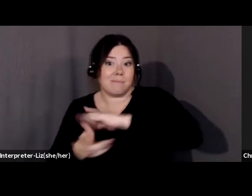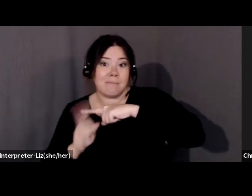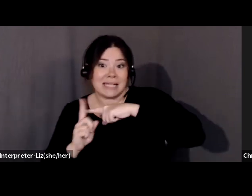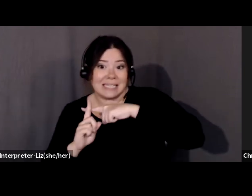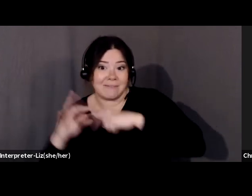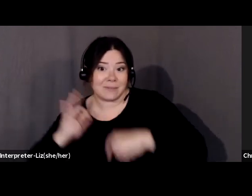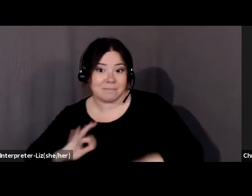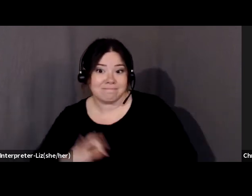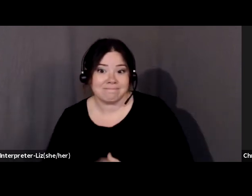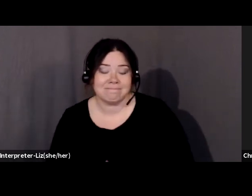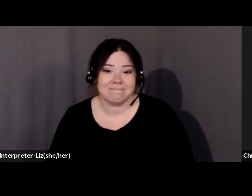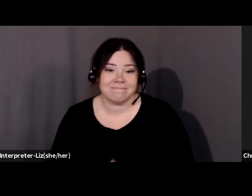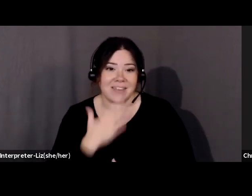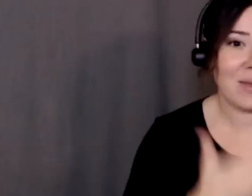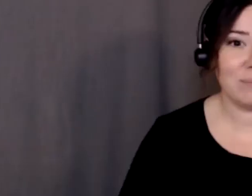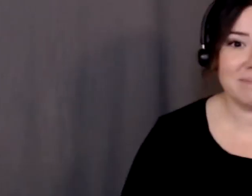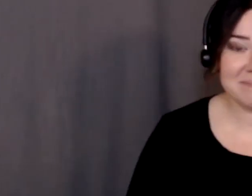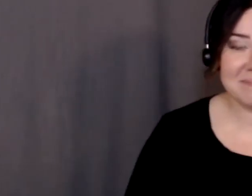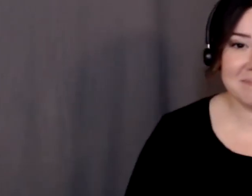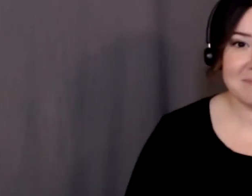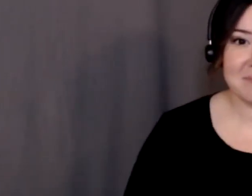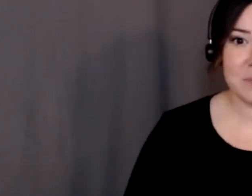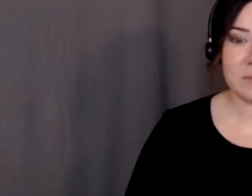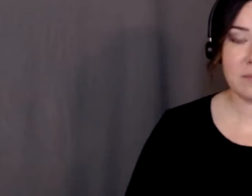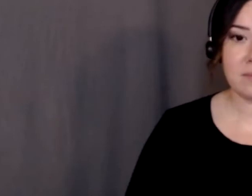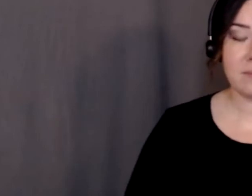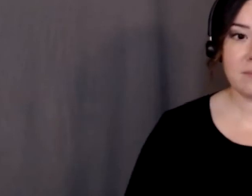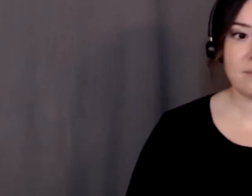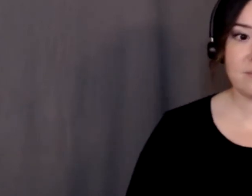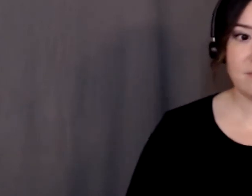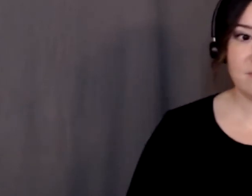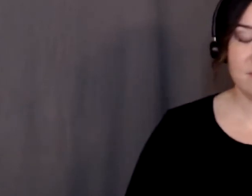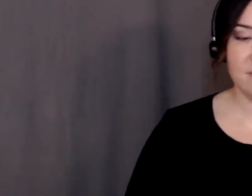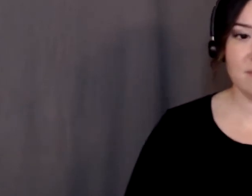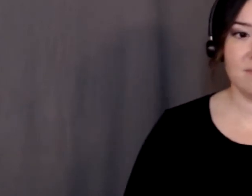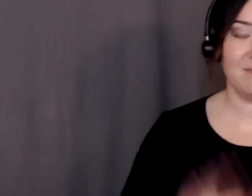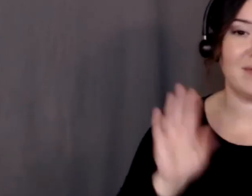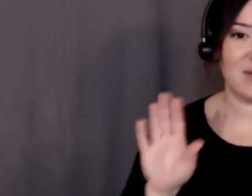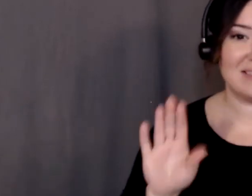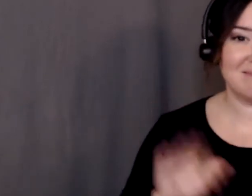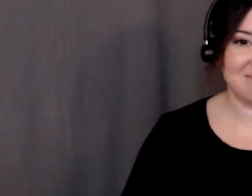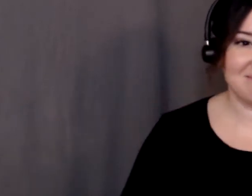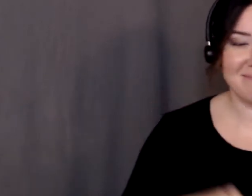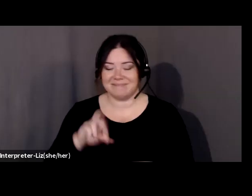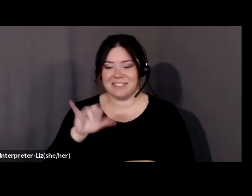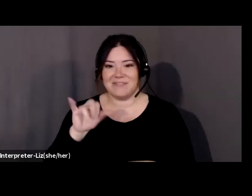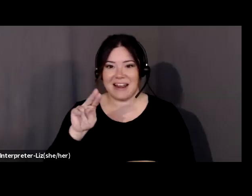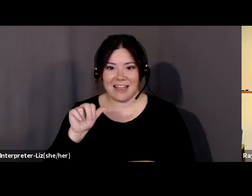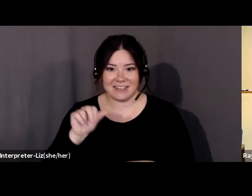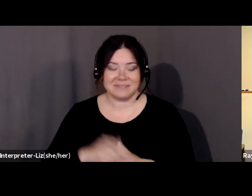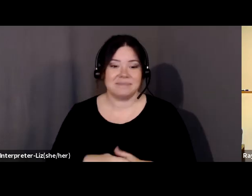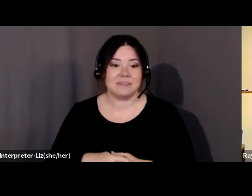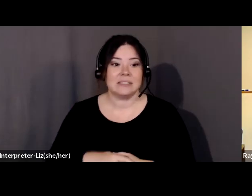Thank you. Great. And this